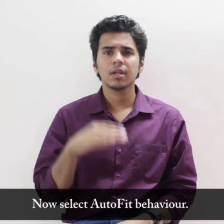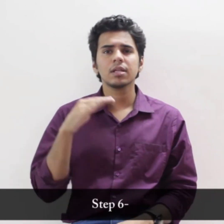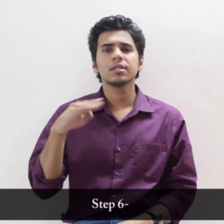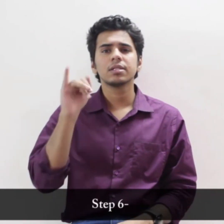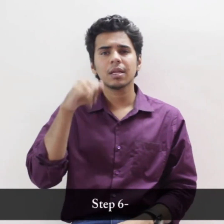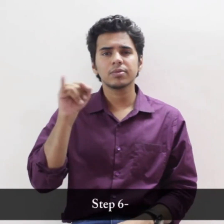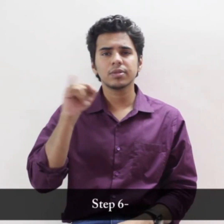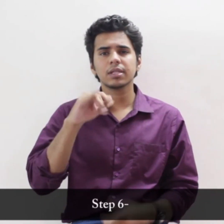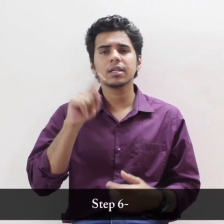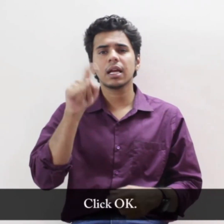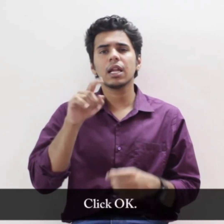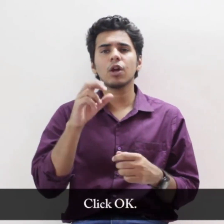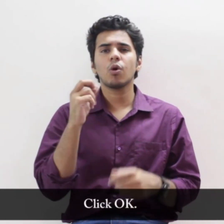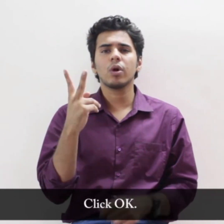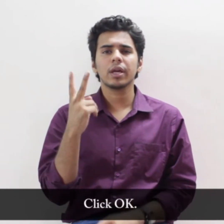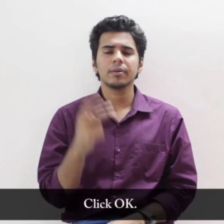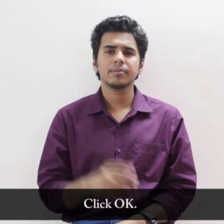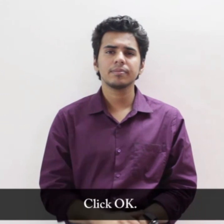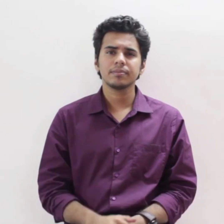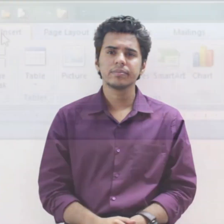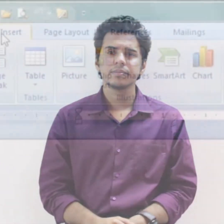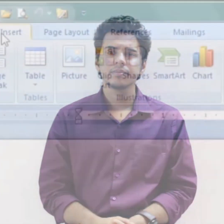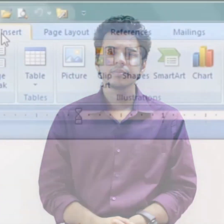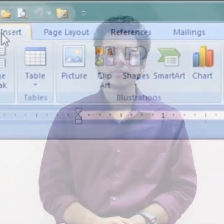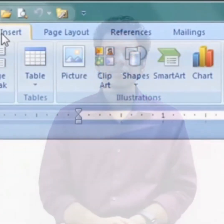Step 6. Click OK.